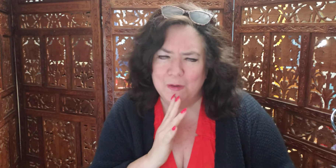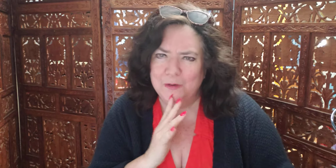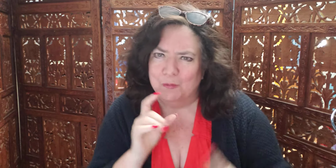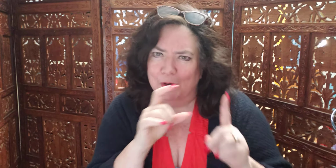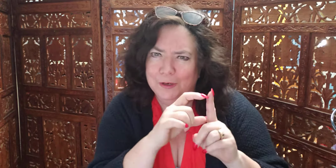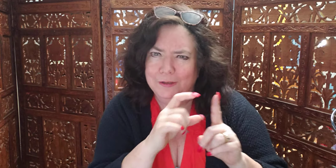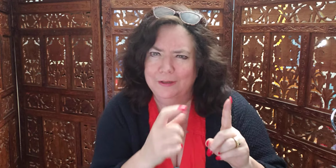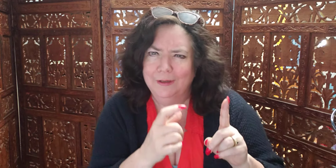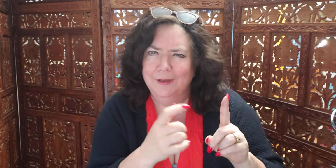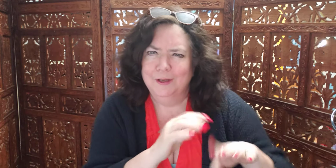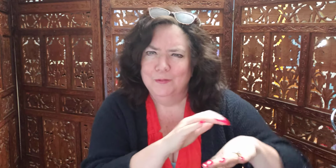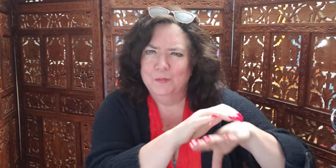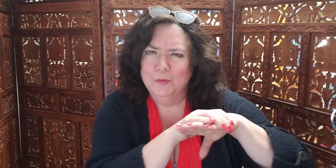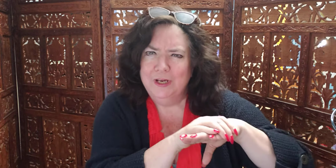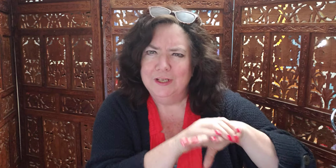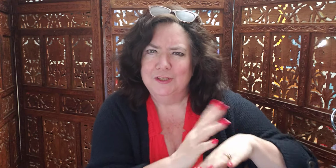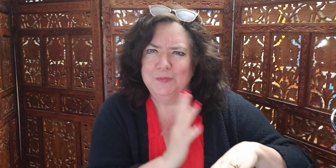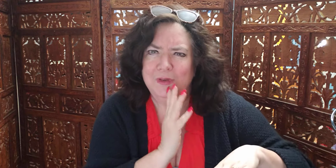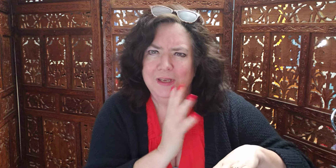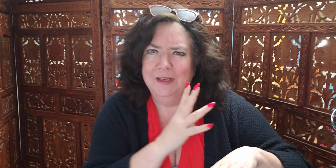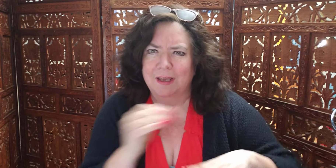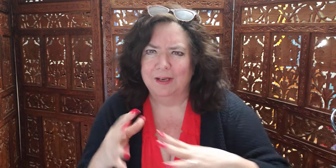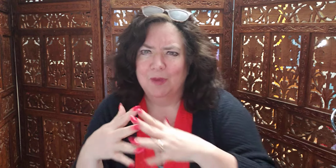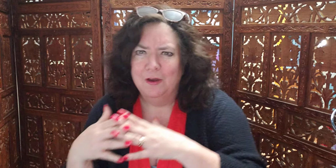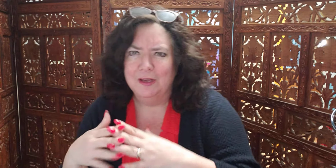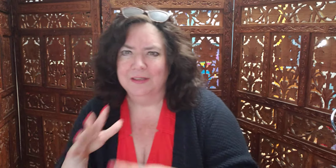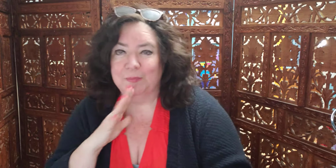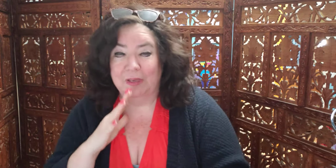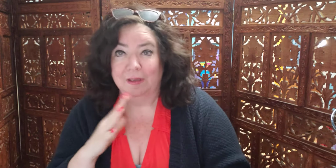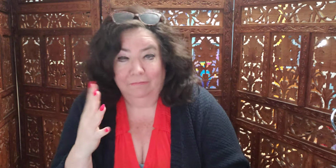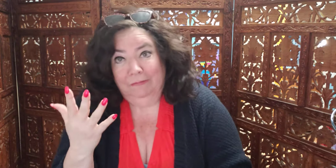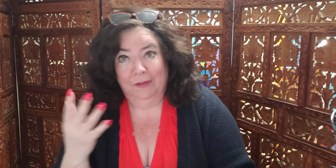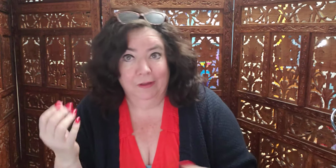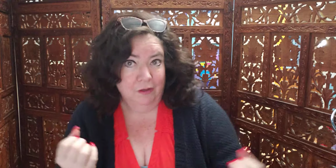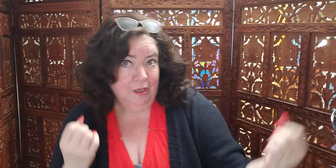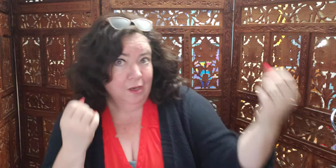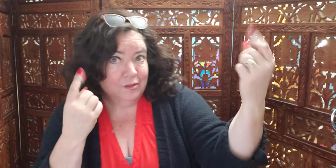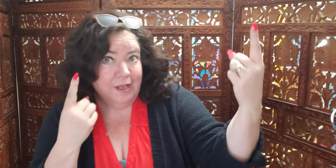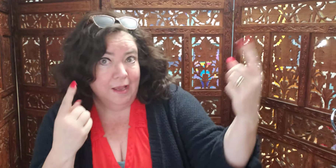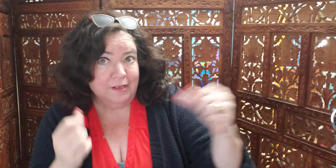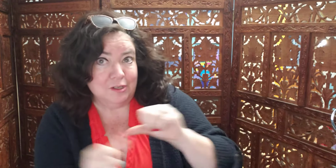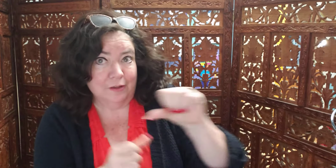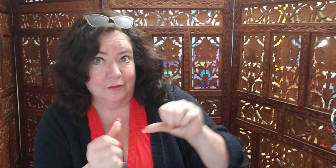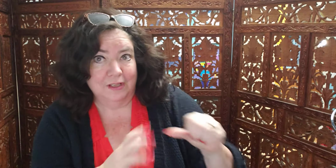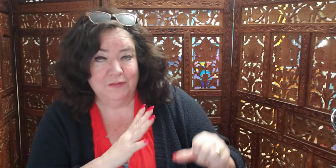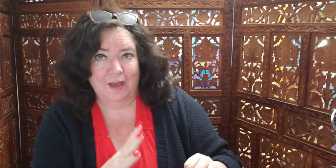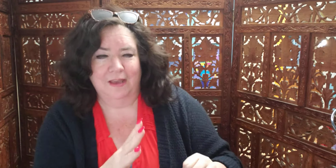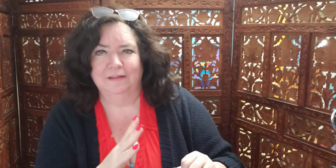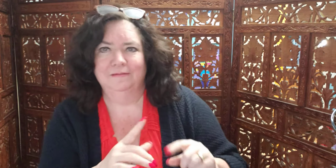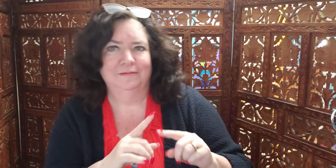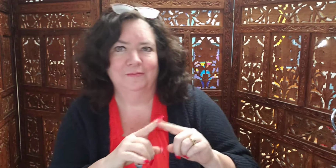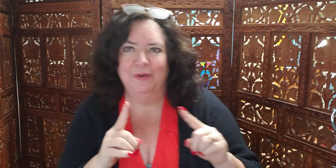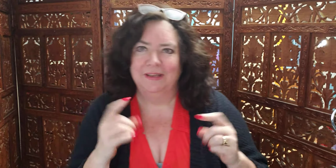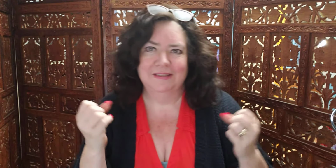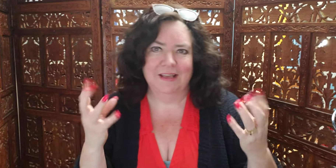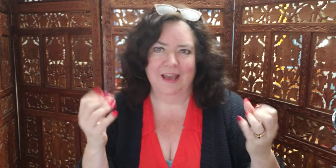spoken word, British speaking and American speaking, you can understand each other, that's fine. But in sign